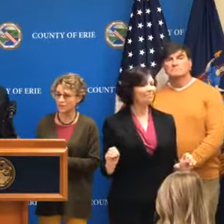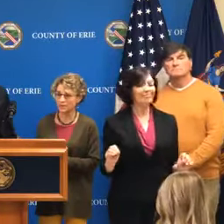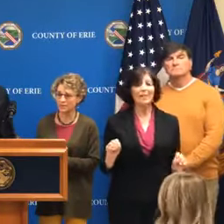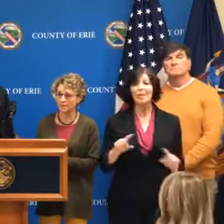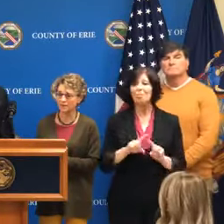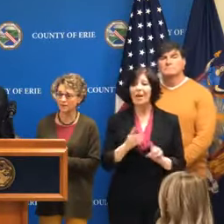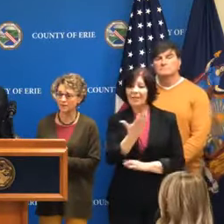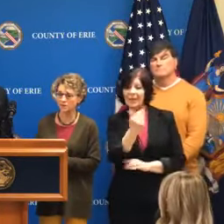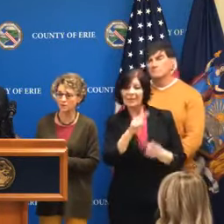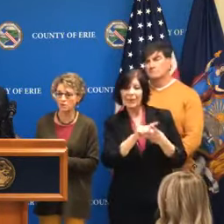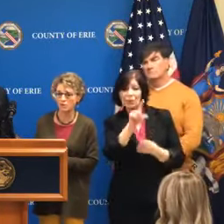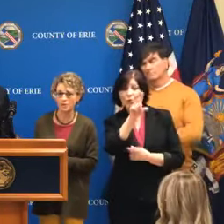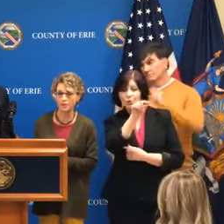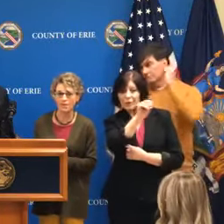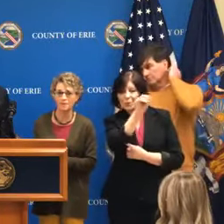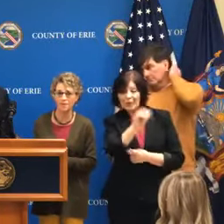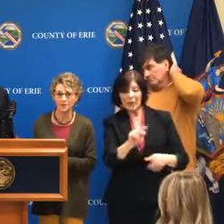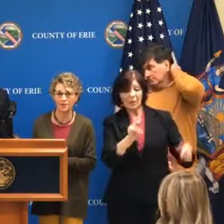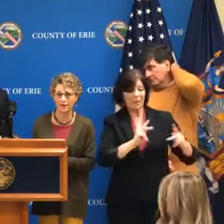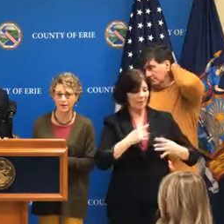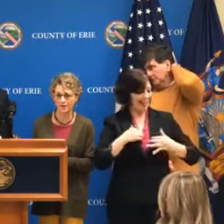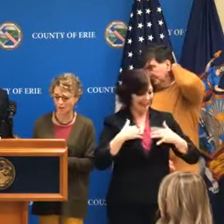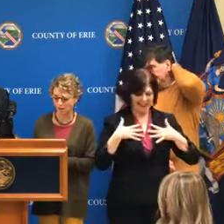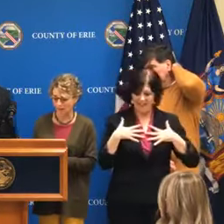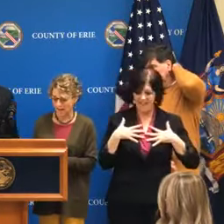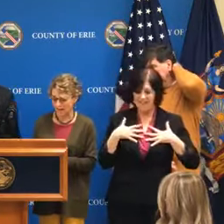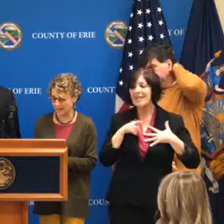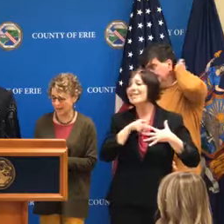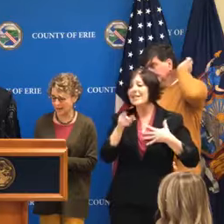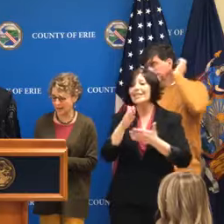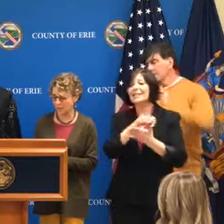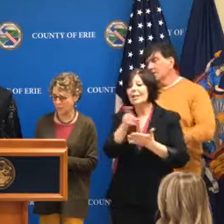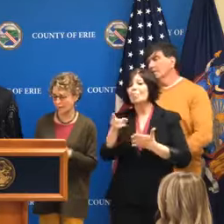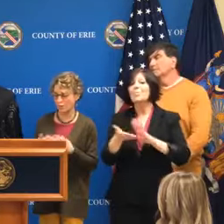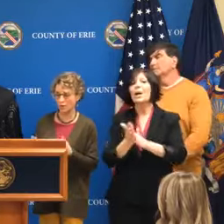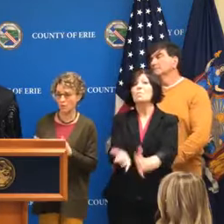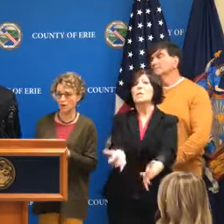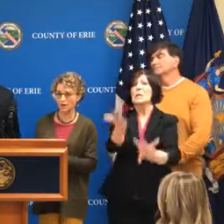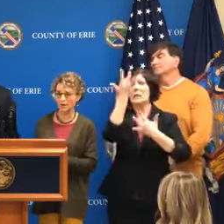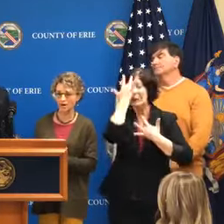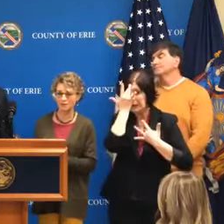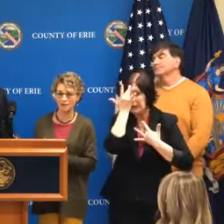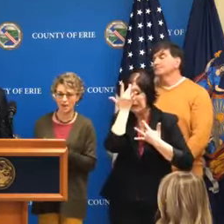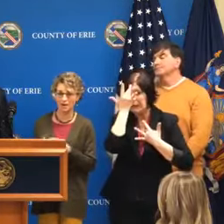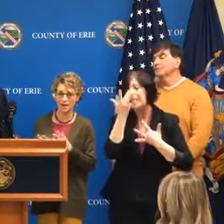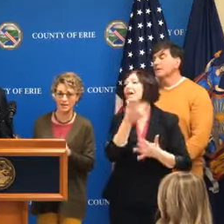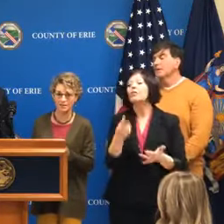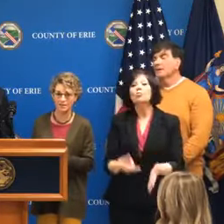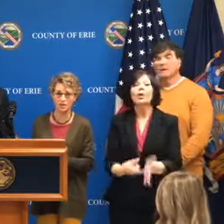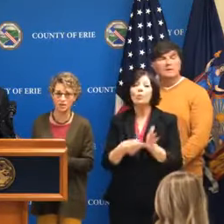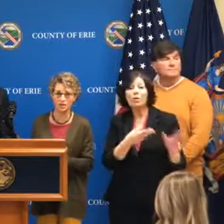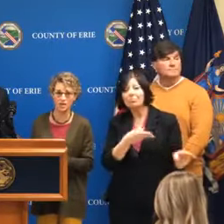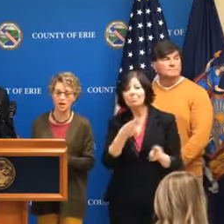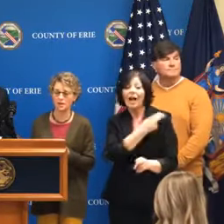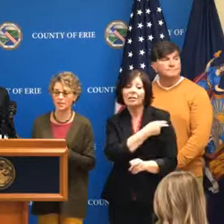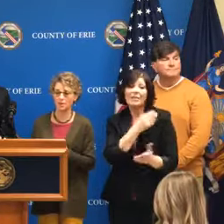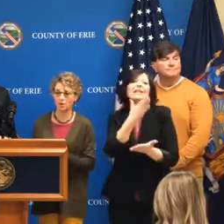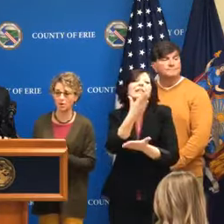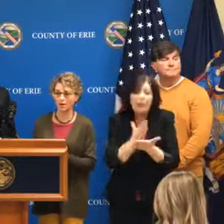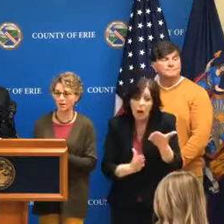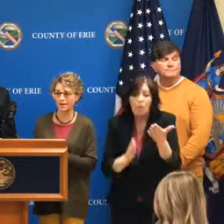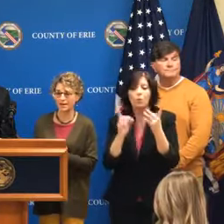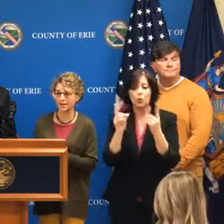to 20% of individuals who become very, very ill and require hospitalization. They